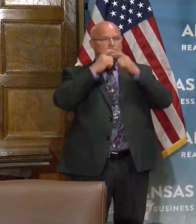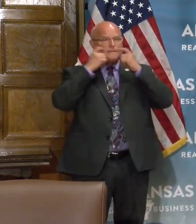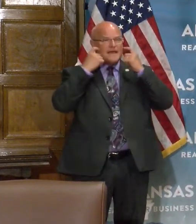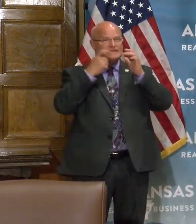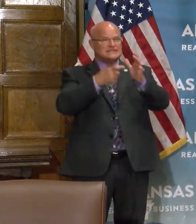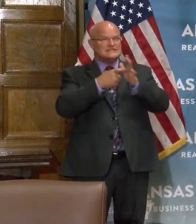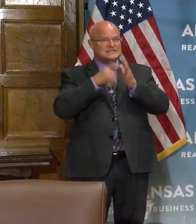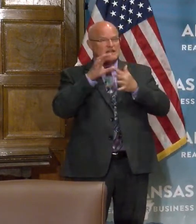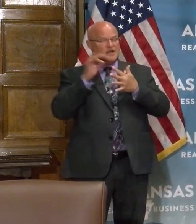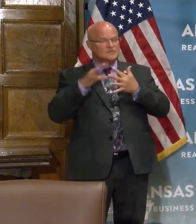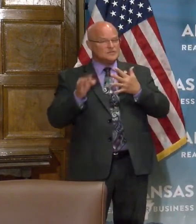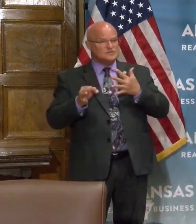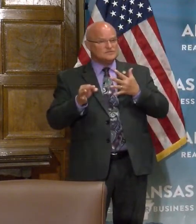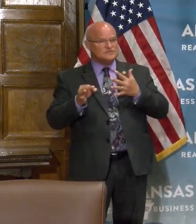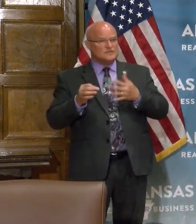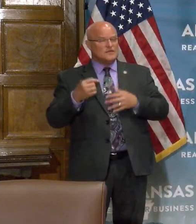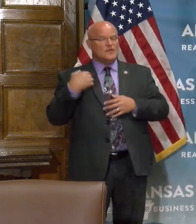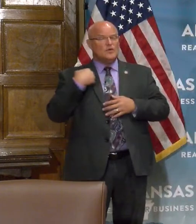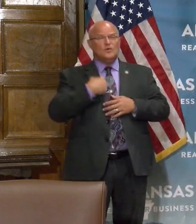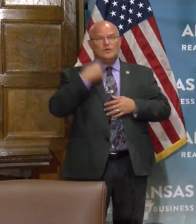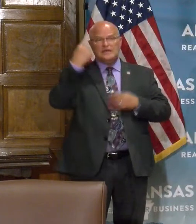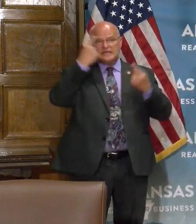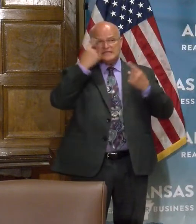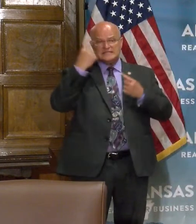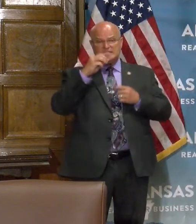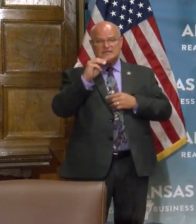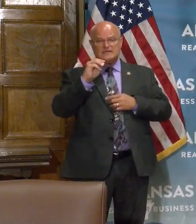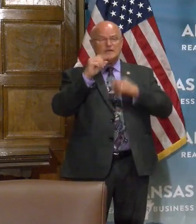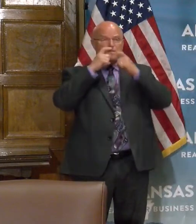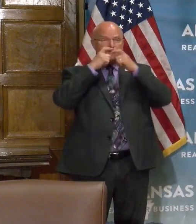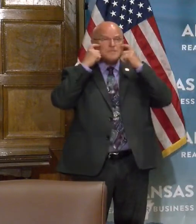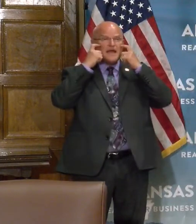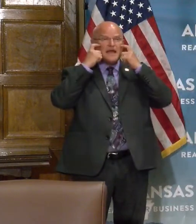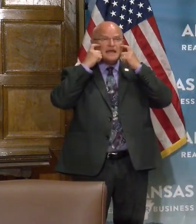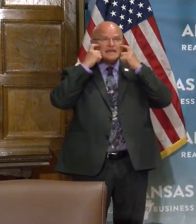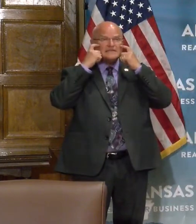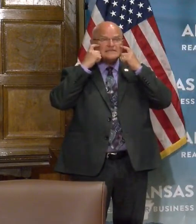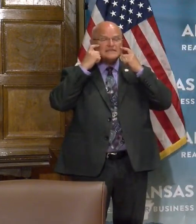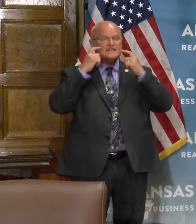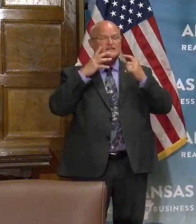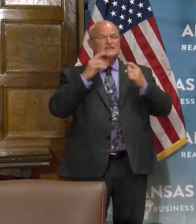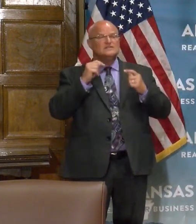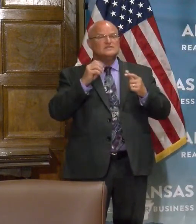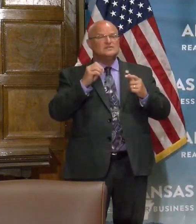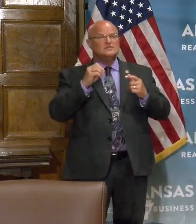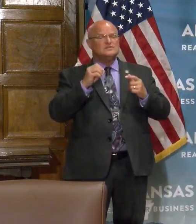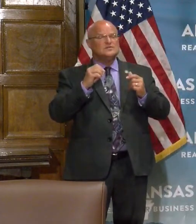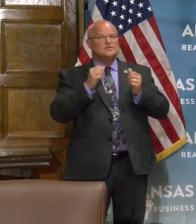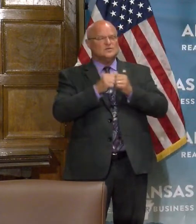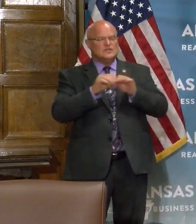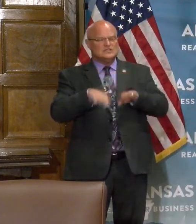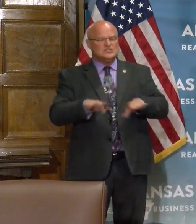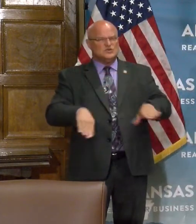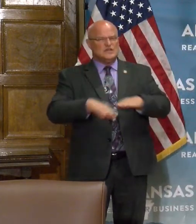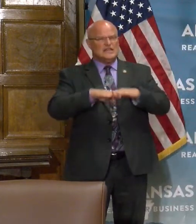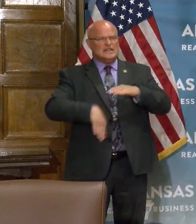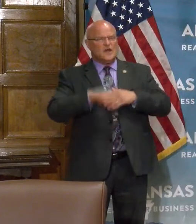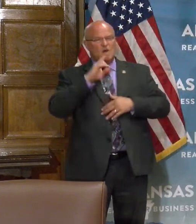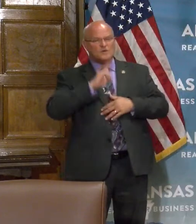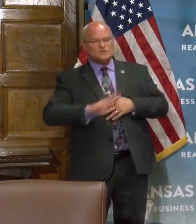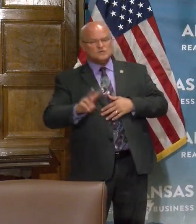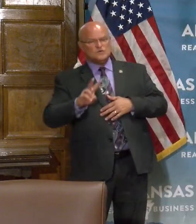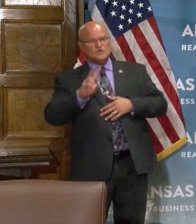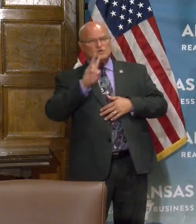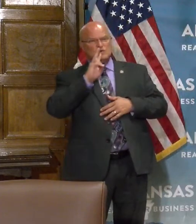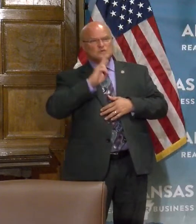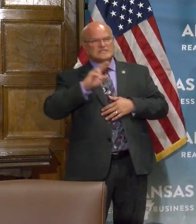are considered optional. We consider masks to be contraindicated in children less than the age of 2, and between the